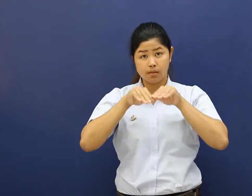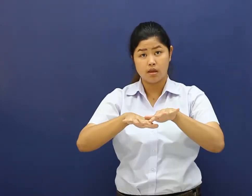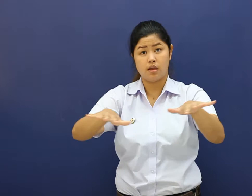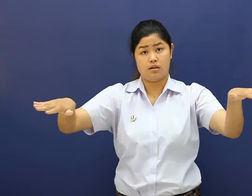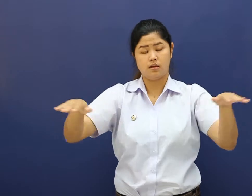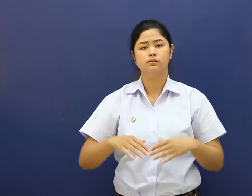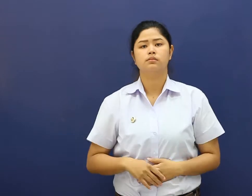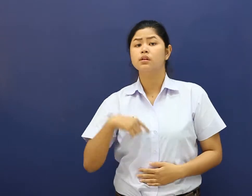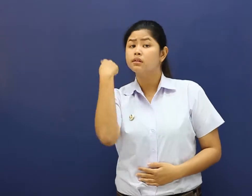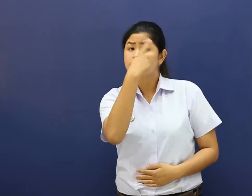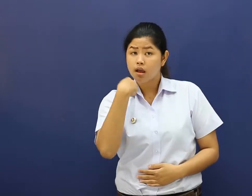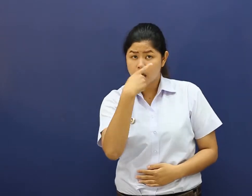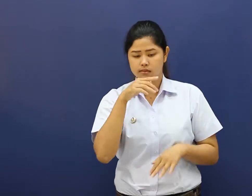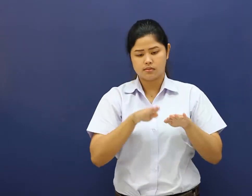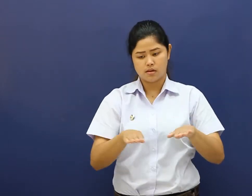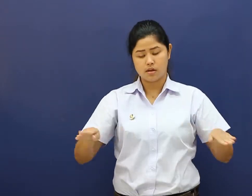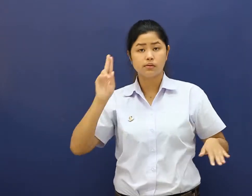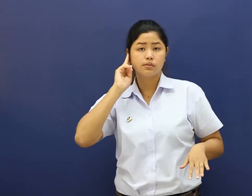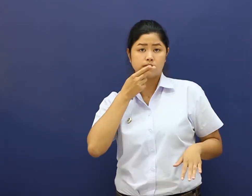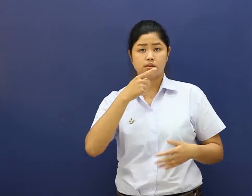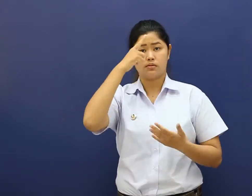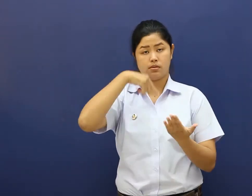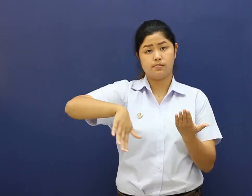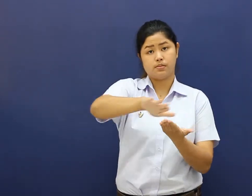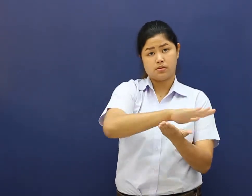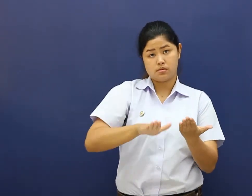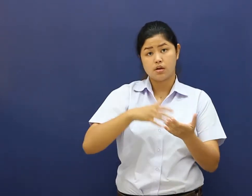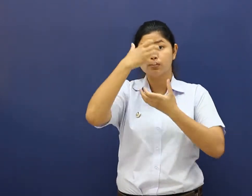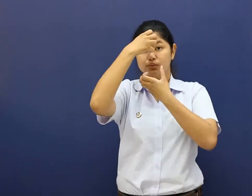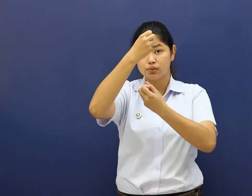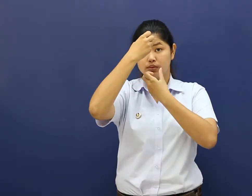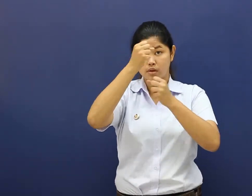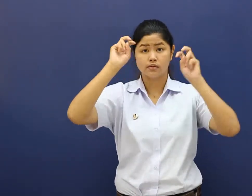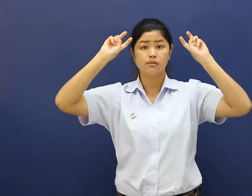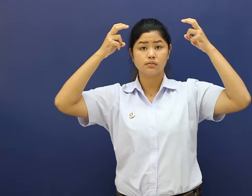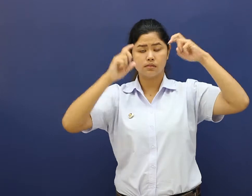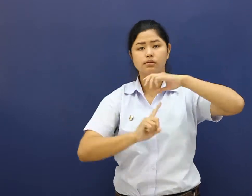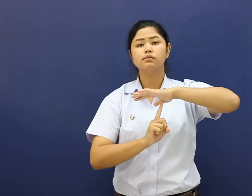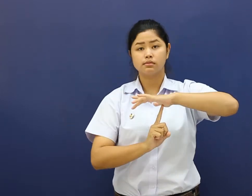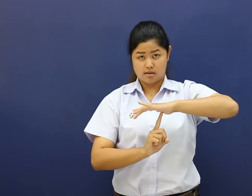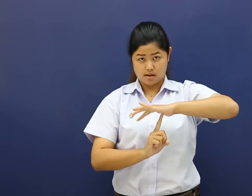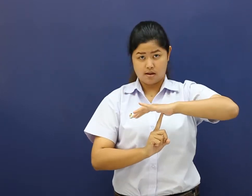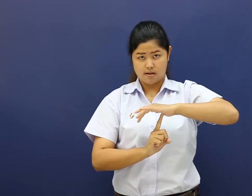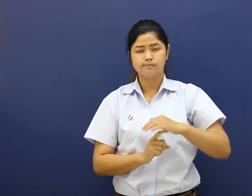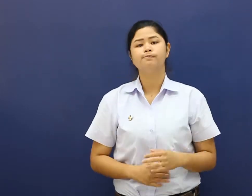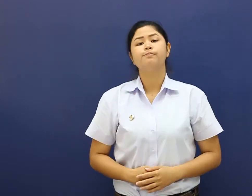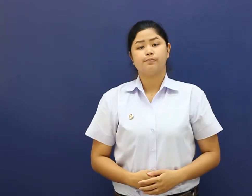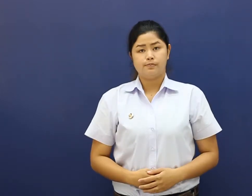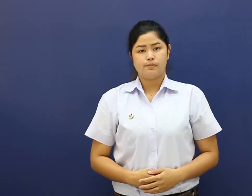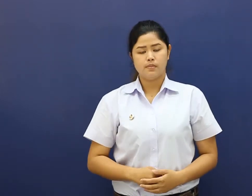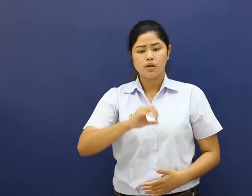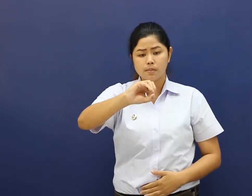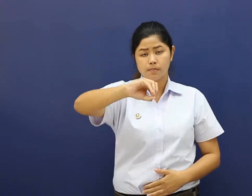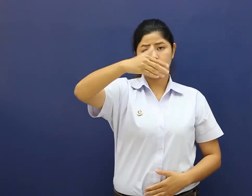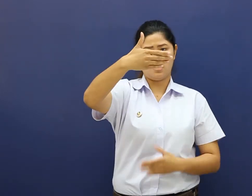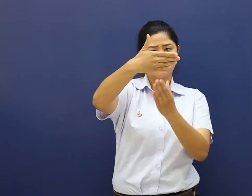deaf students who are interested in learning more on their own. We would like to end